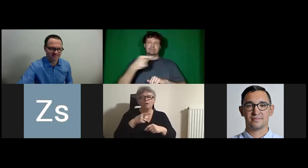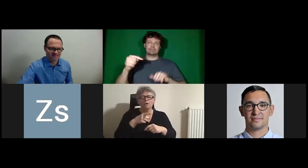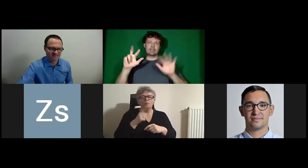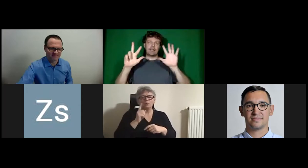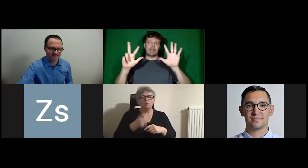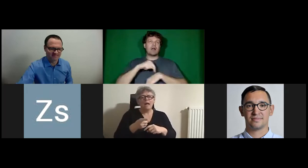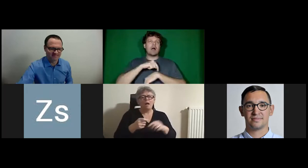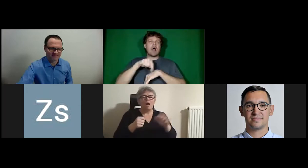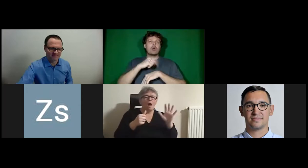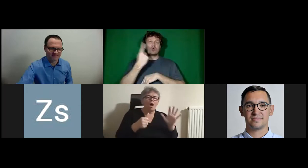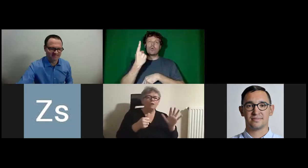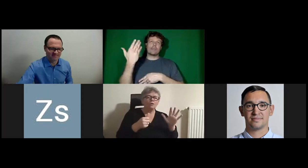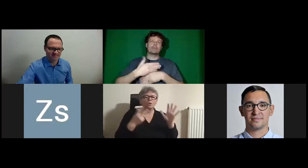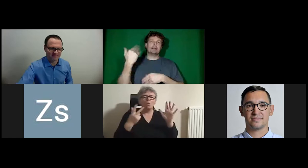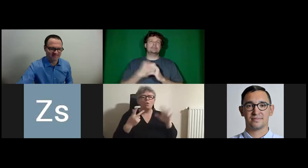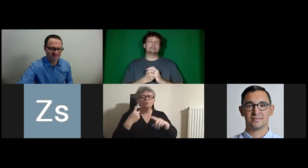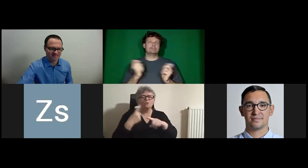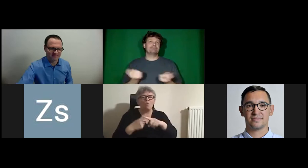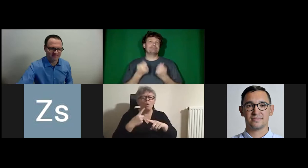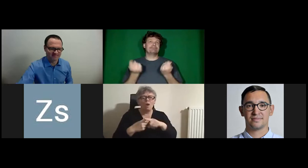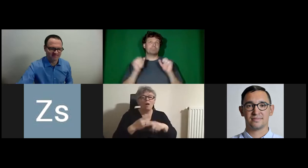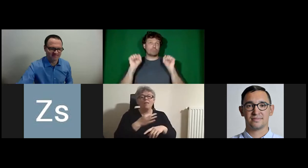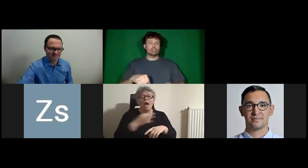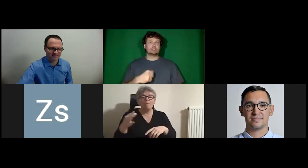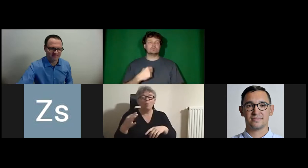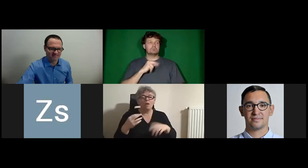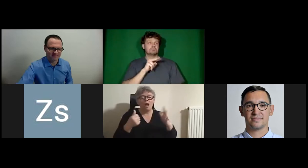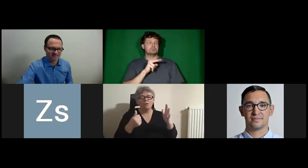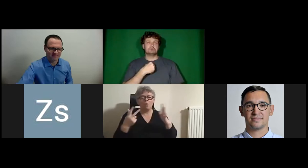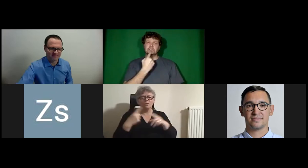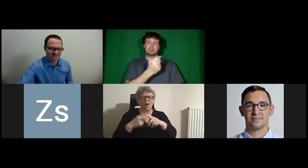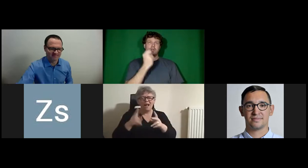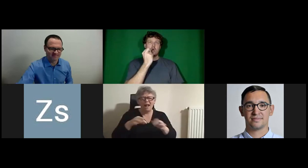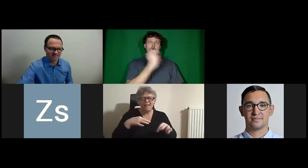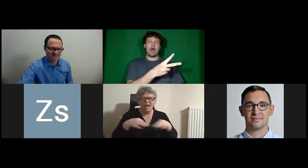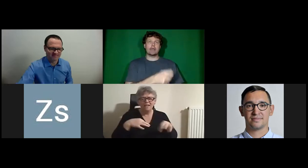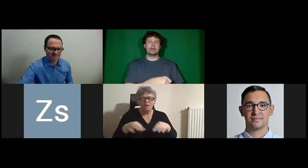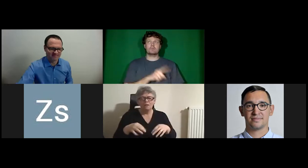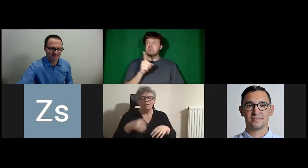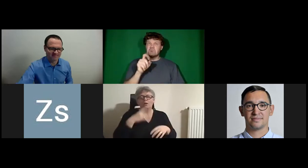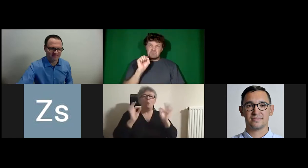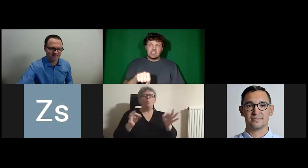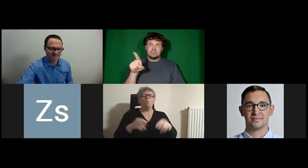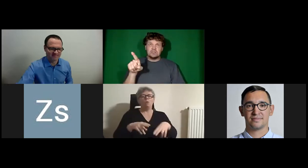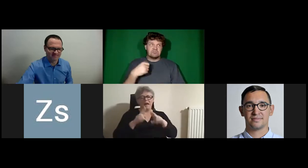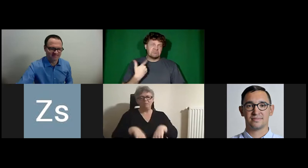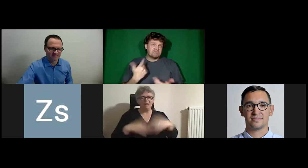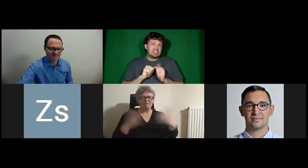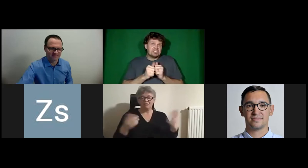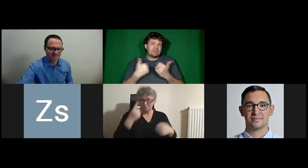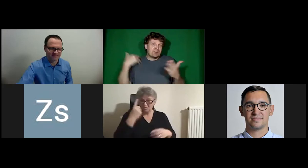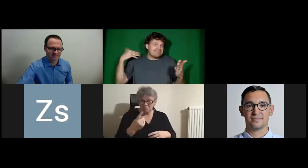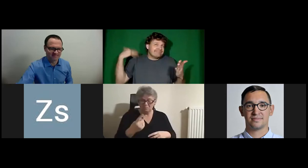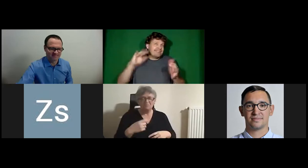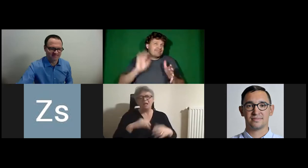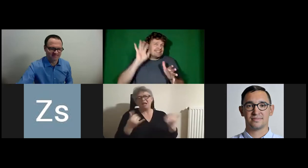And this woman told me I had to train for 6 to 8 hours every day. So I